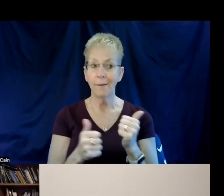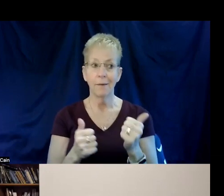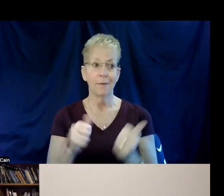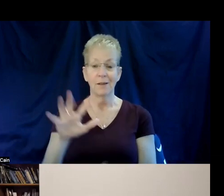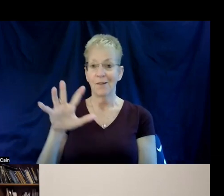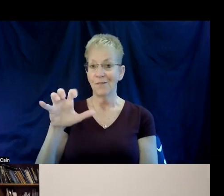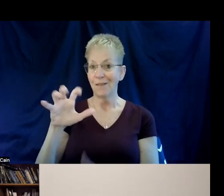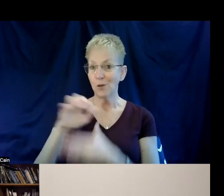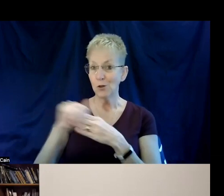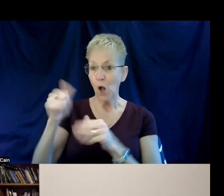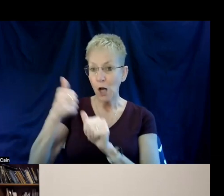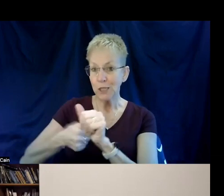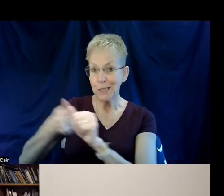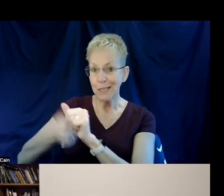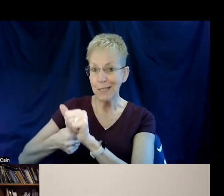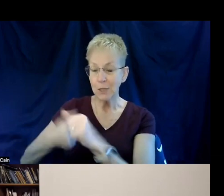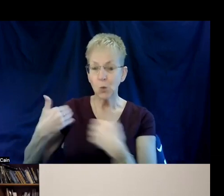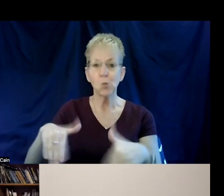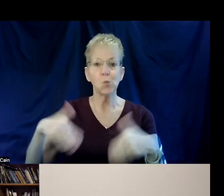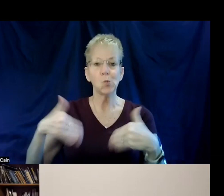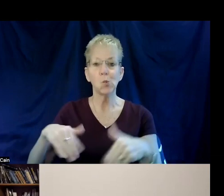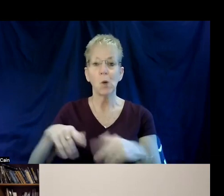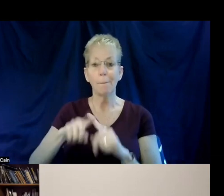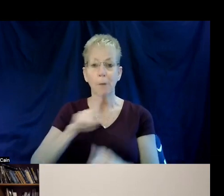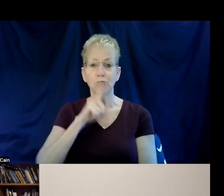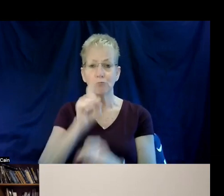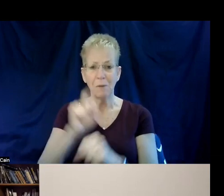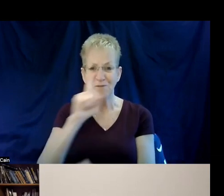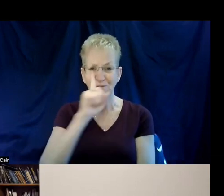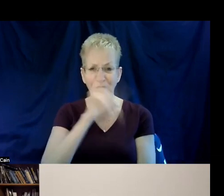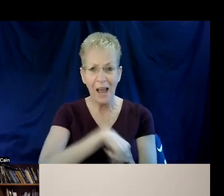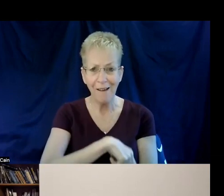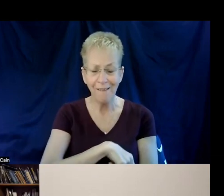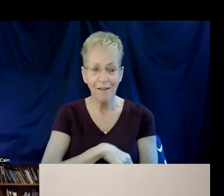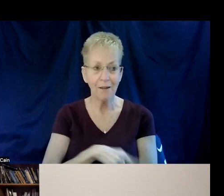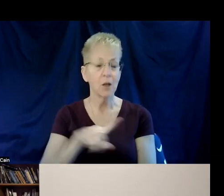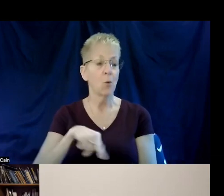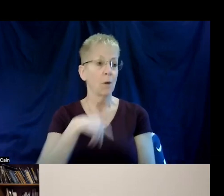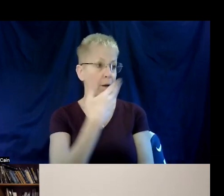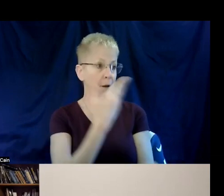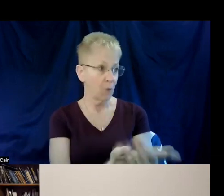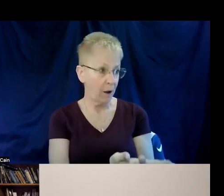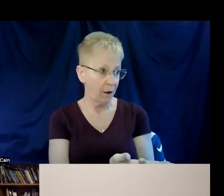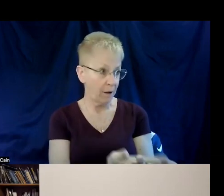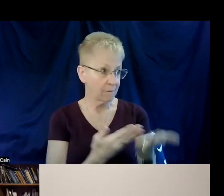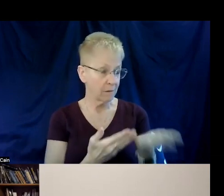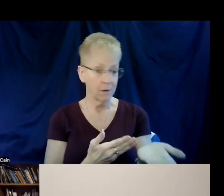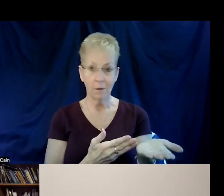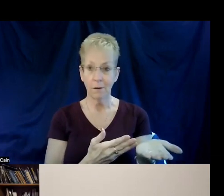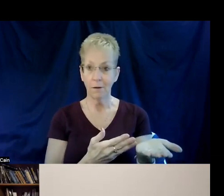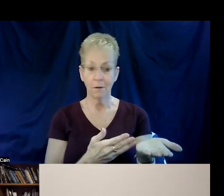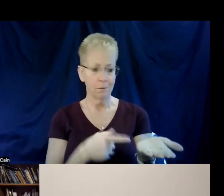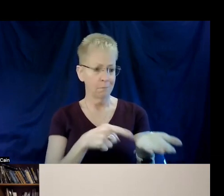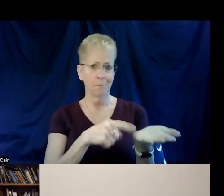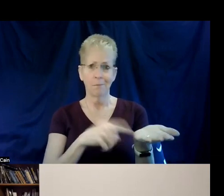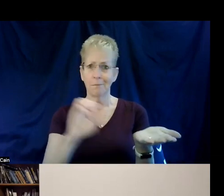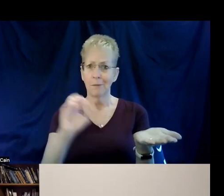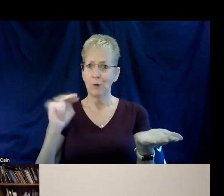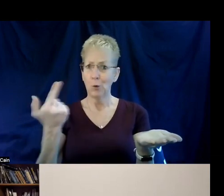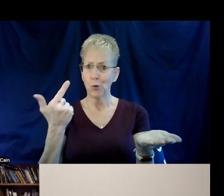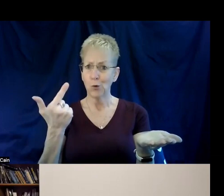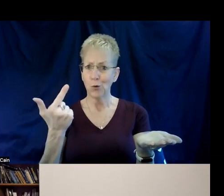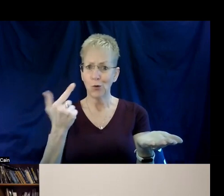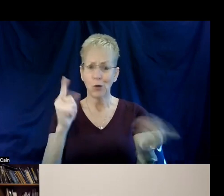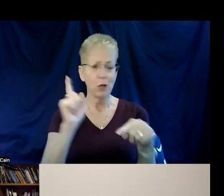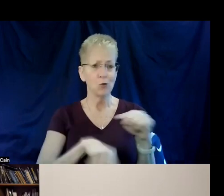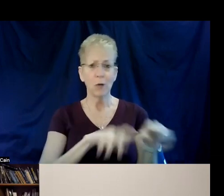$500 a piece, which was a lot of money back then. Yeah. And when they landed, about 90% of them, the papers were no good, so they couldn't even get off the ship.